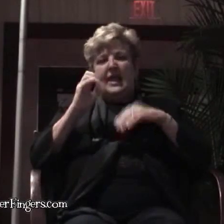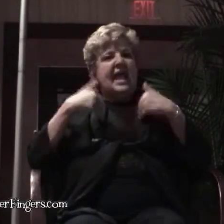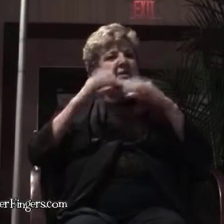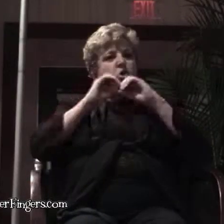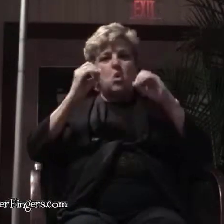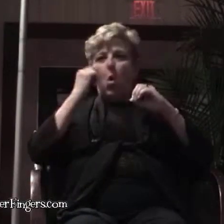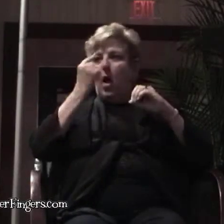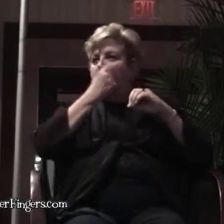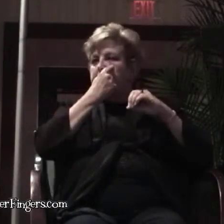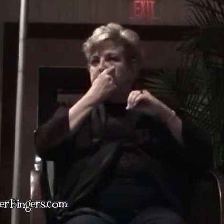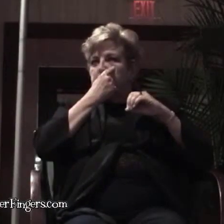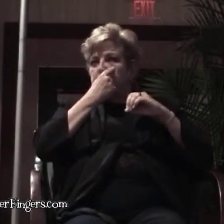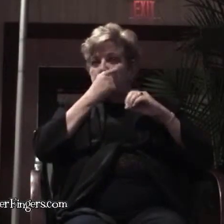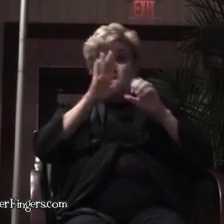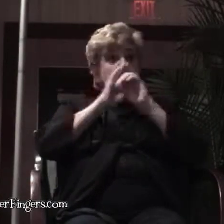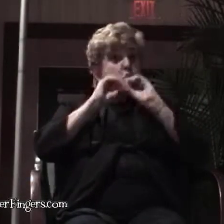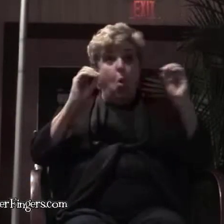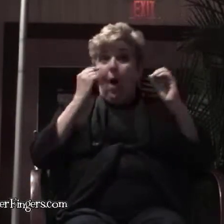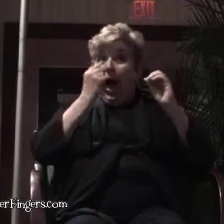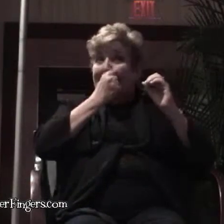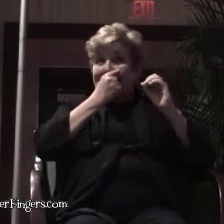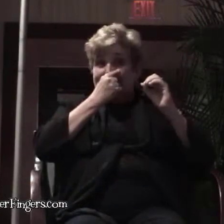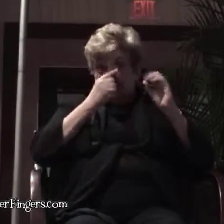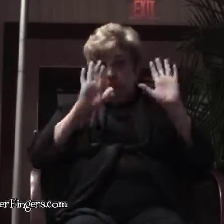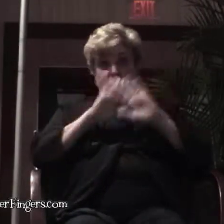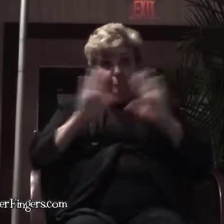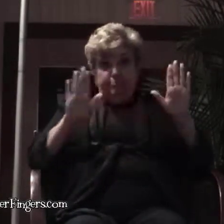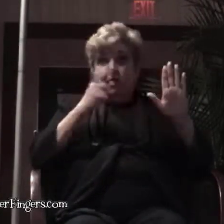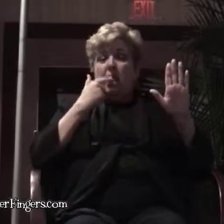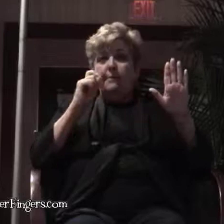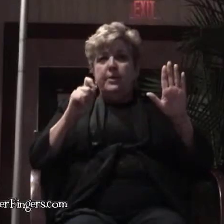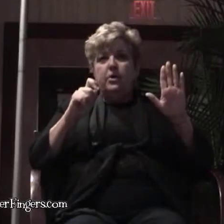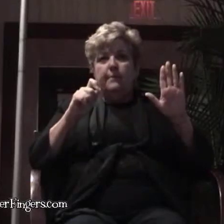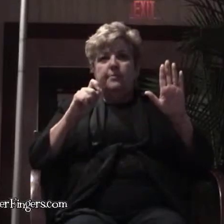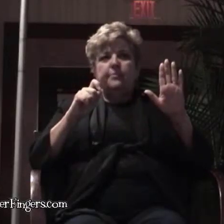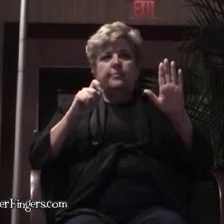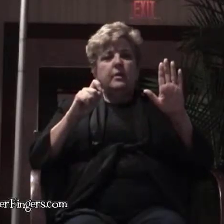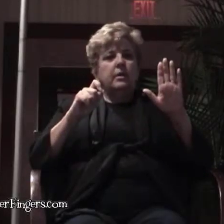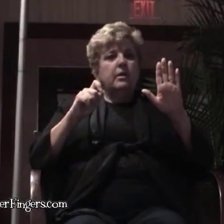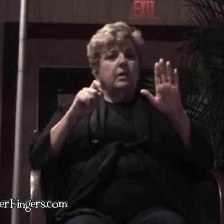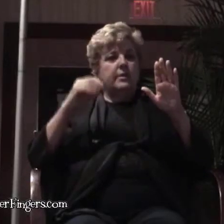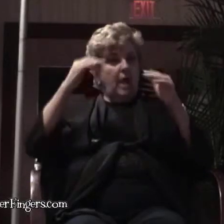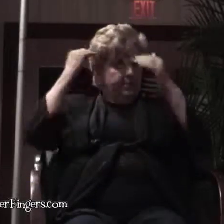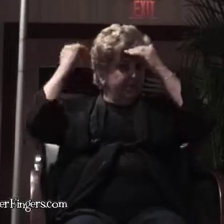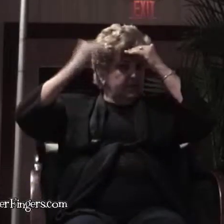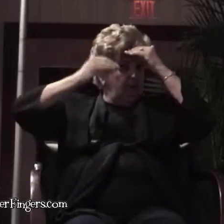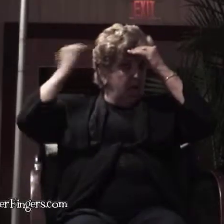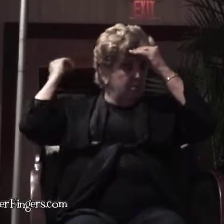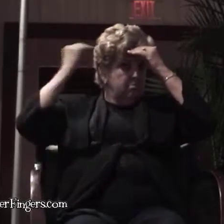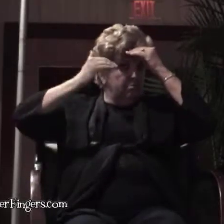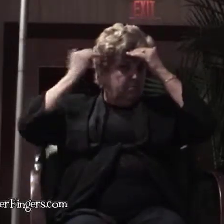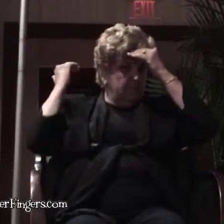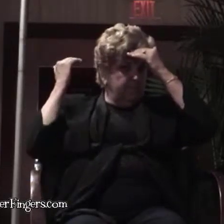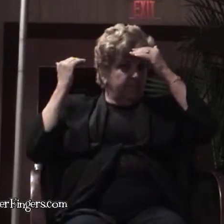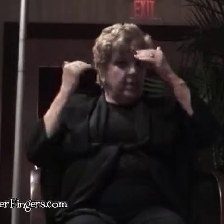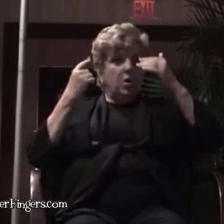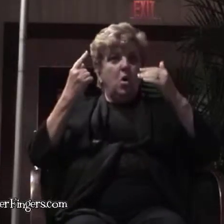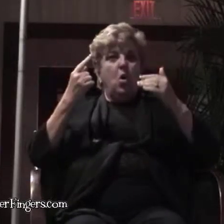partially blind, he's no eyes in his head. They had to do a craniotomy and take the top of his head. They had to put one arm back on